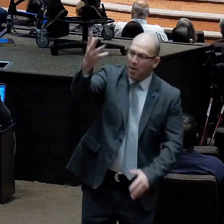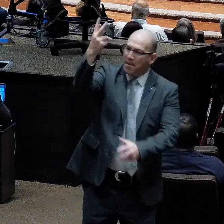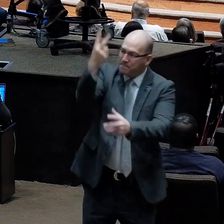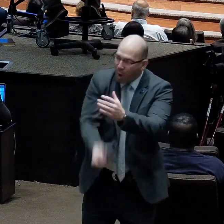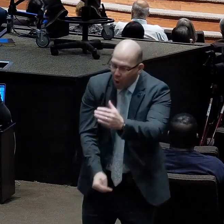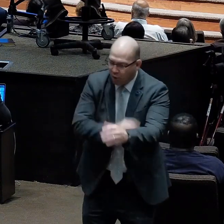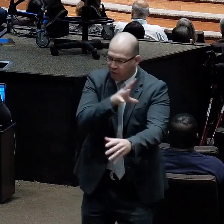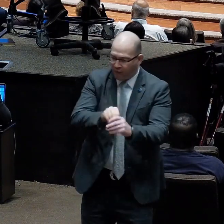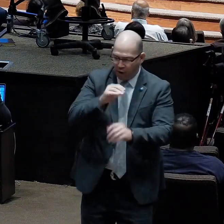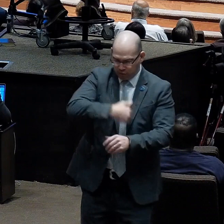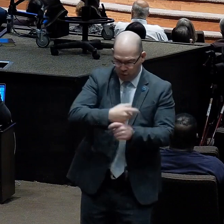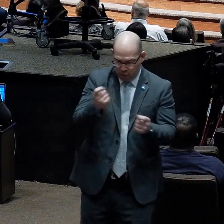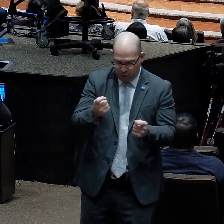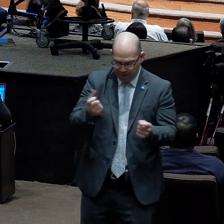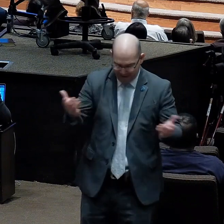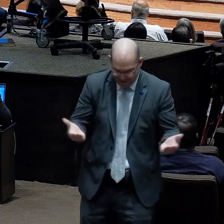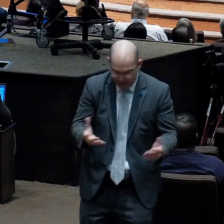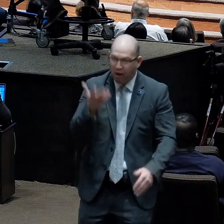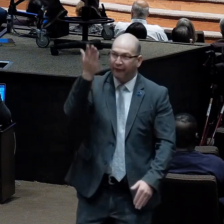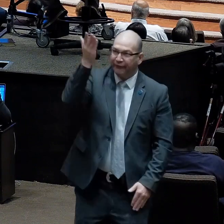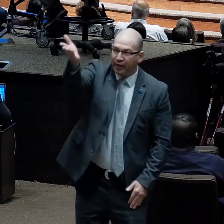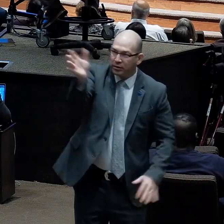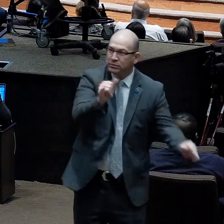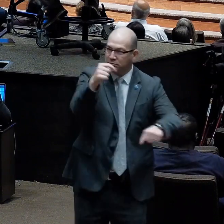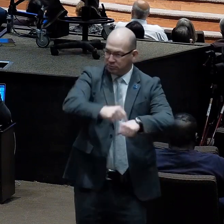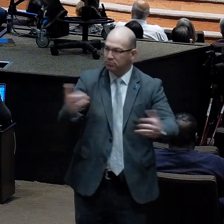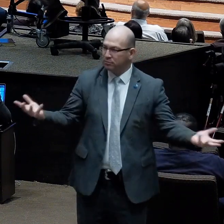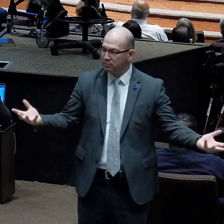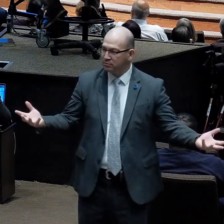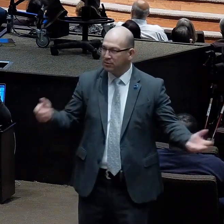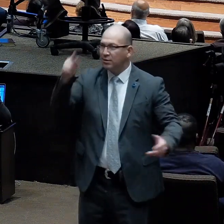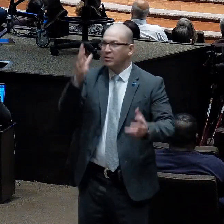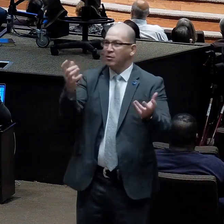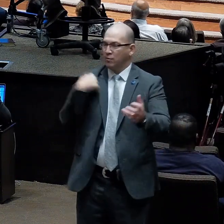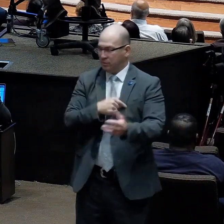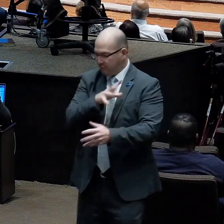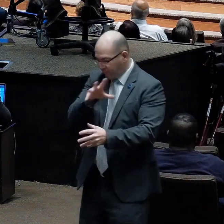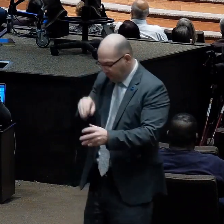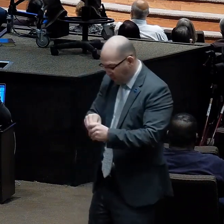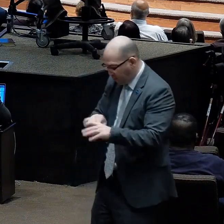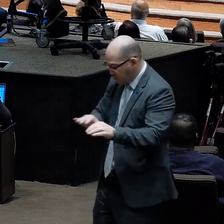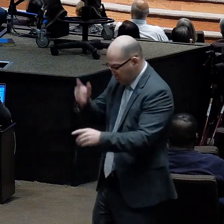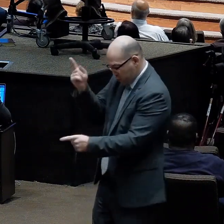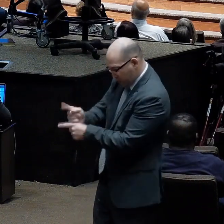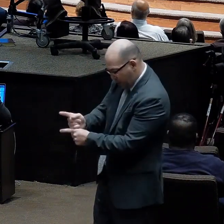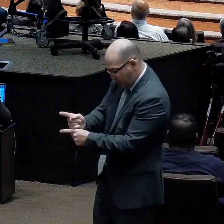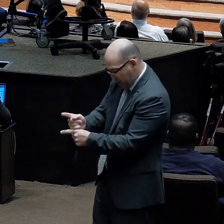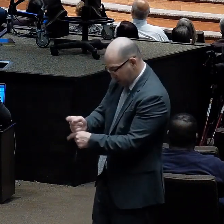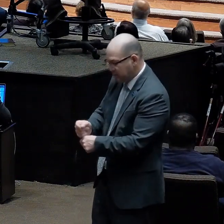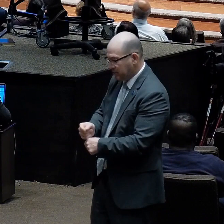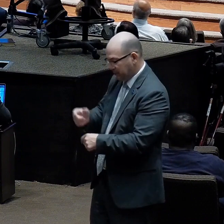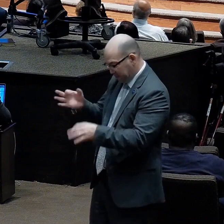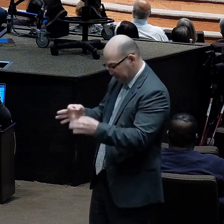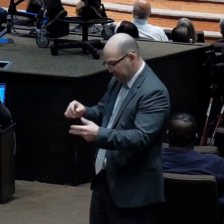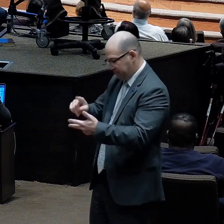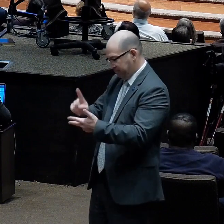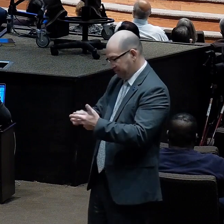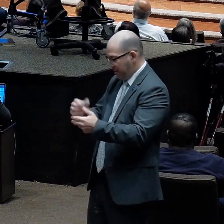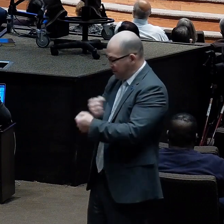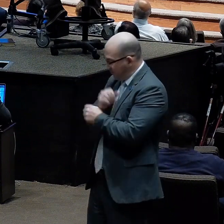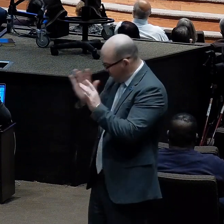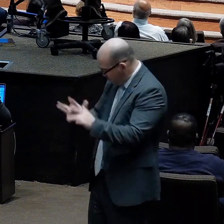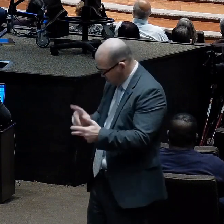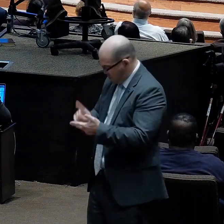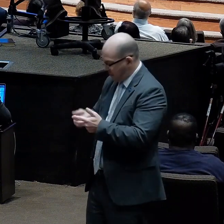Because what is required of thee? To do justly. To love mercy. and to walk